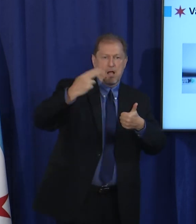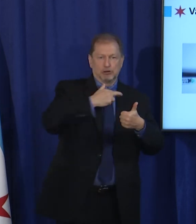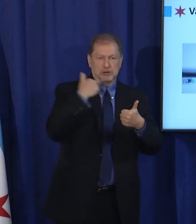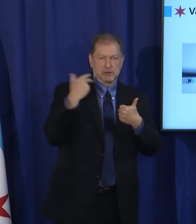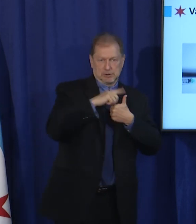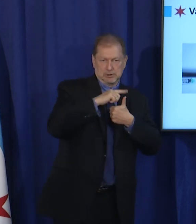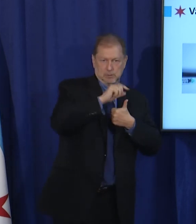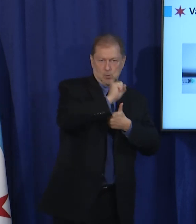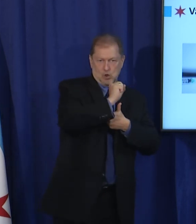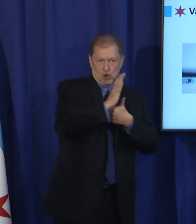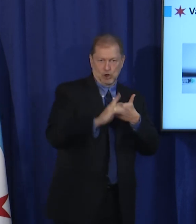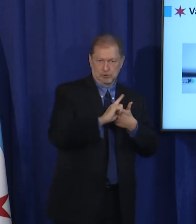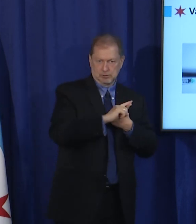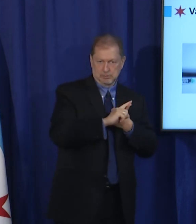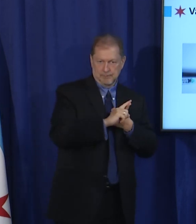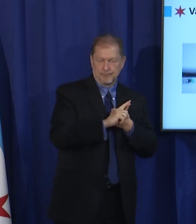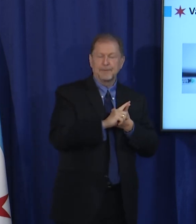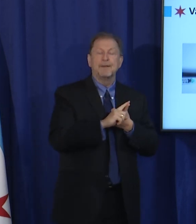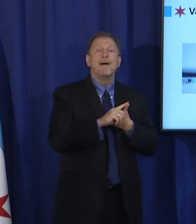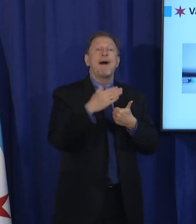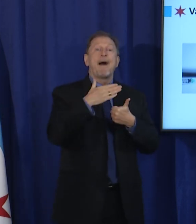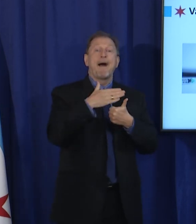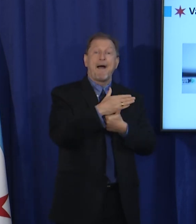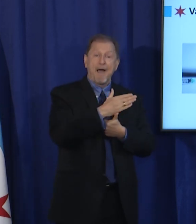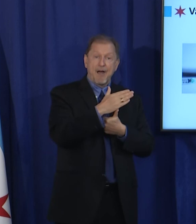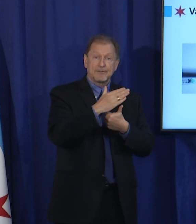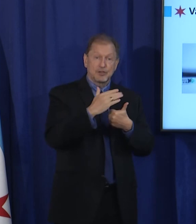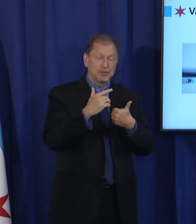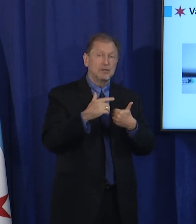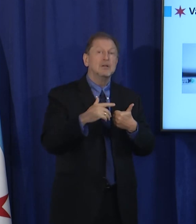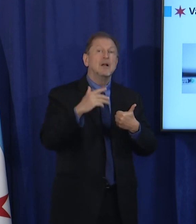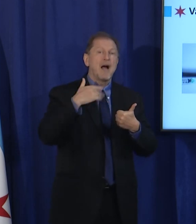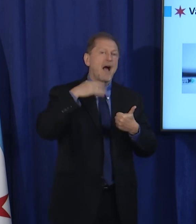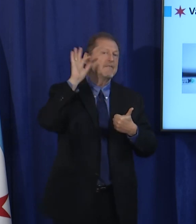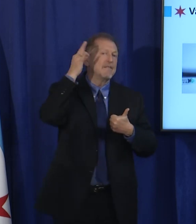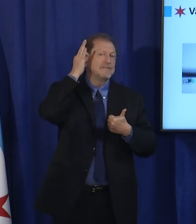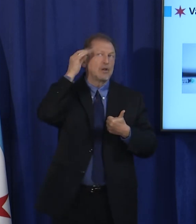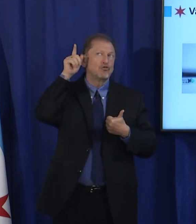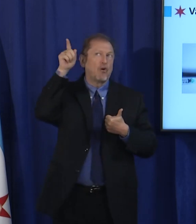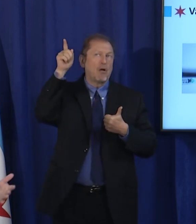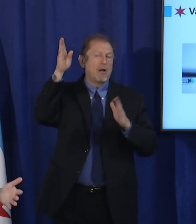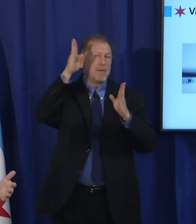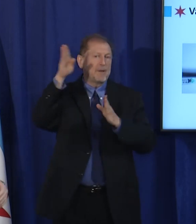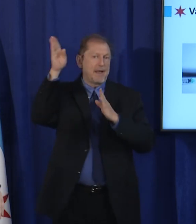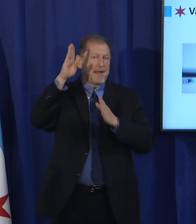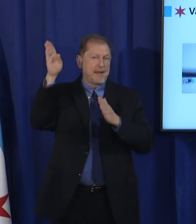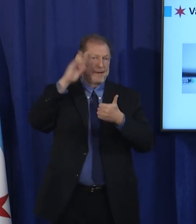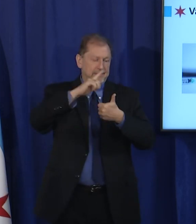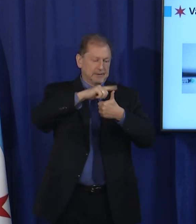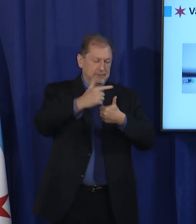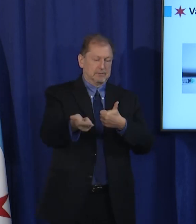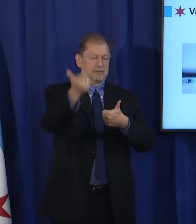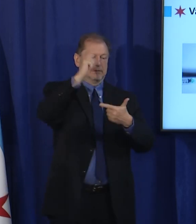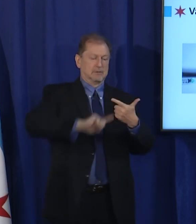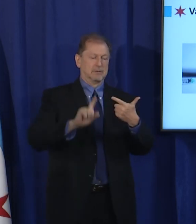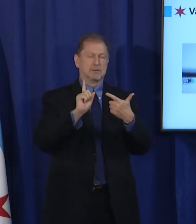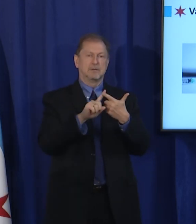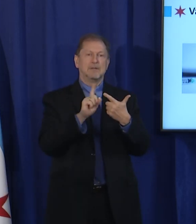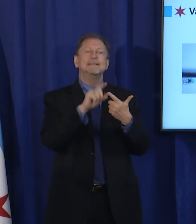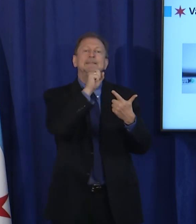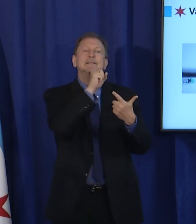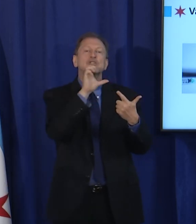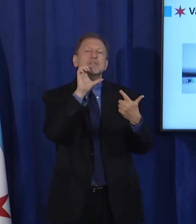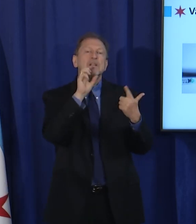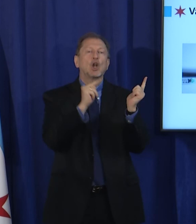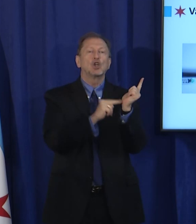healthcare workers. As you heard, after that, there is federal distribution of vaccine to nursing homes, long-term care facilities.